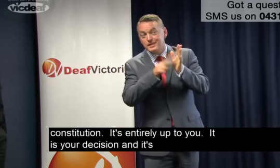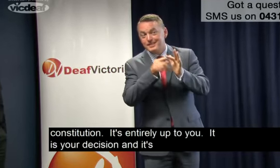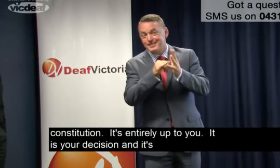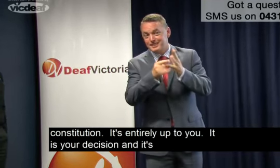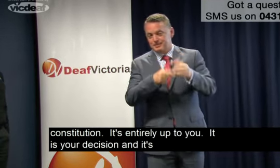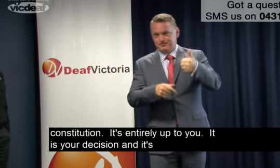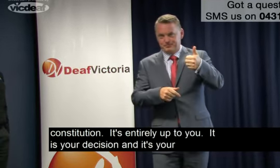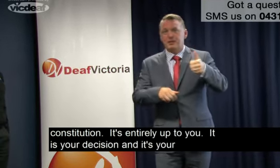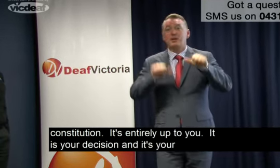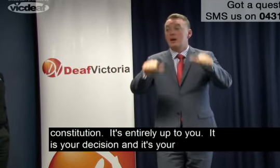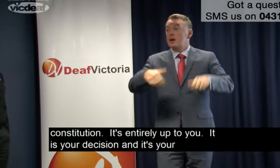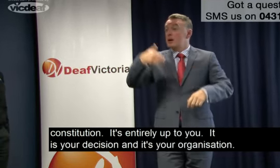Thank you to Vanessa.